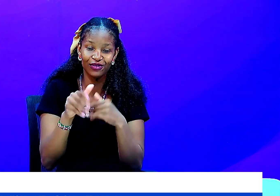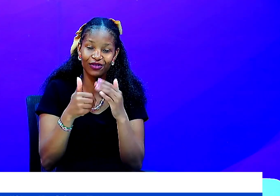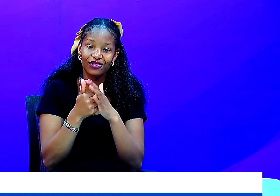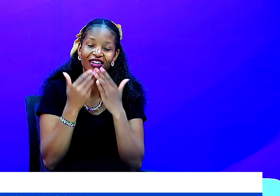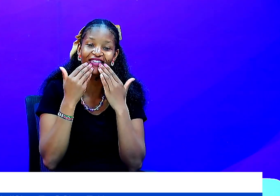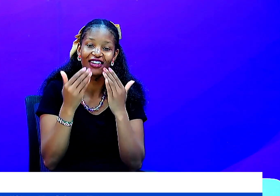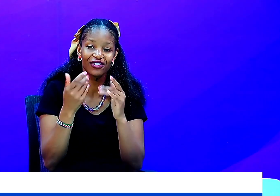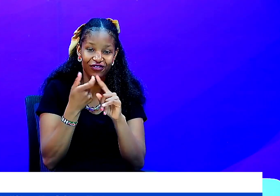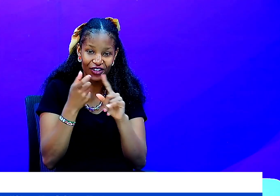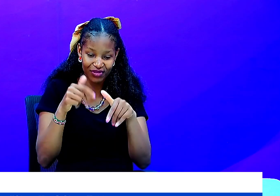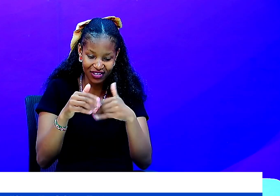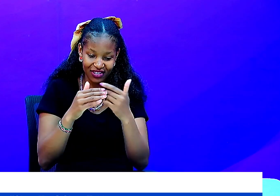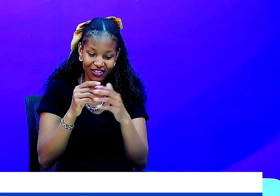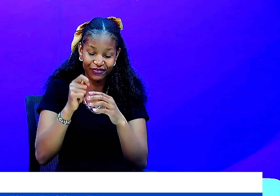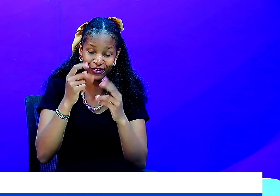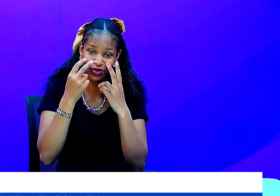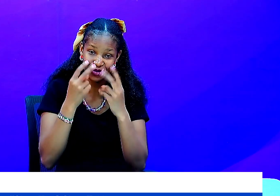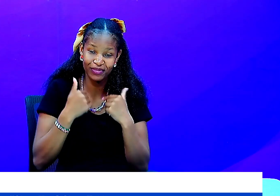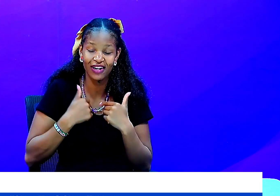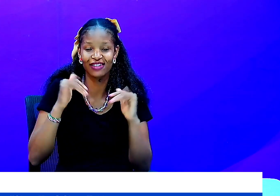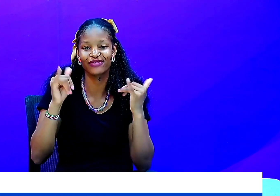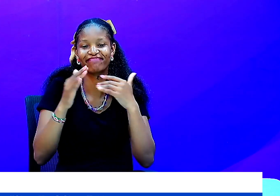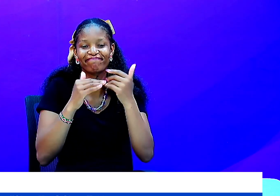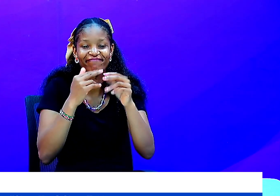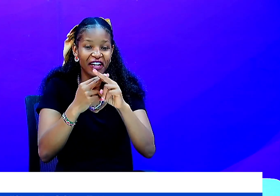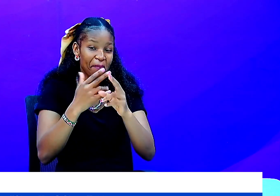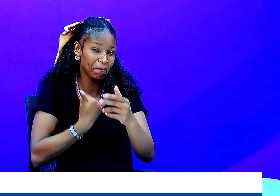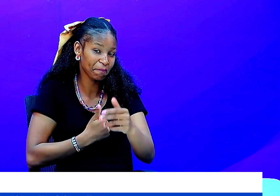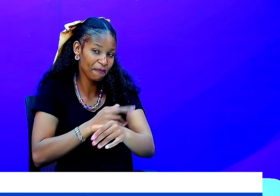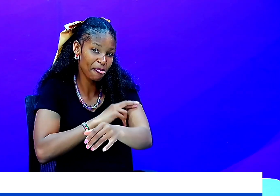That's all we had prepared for you, our viewers. Thank you for